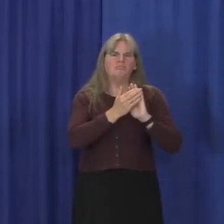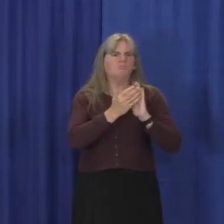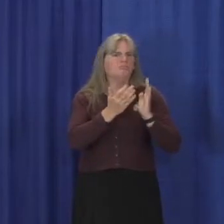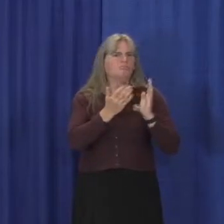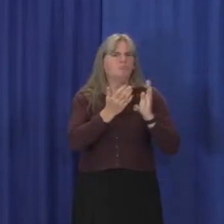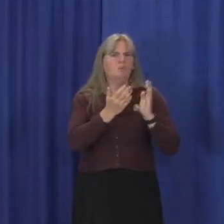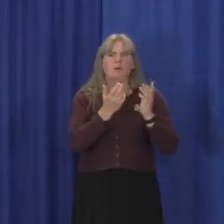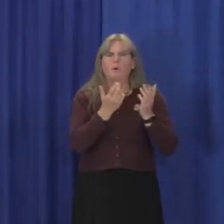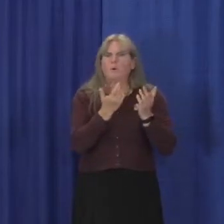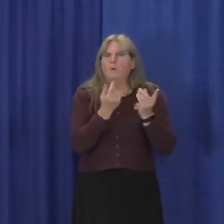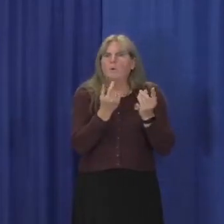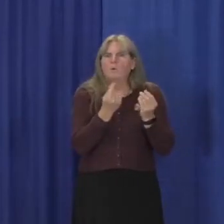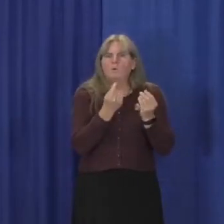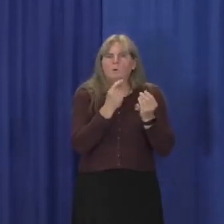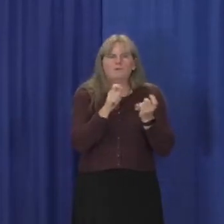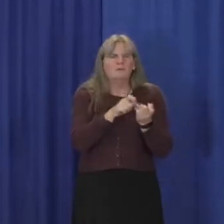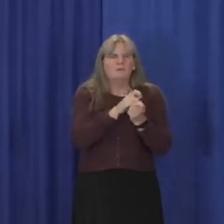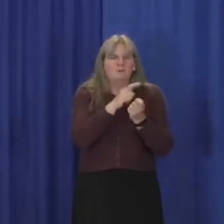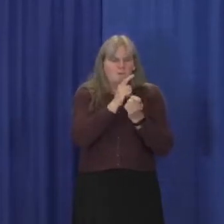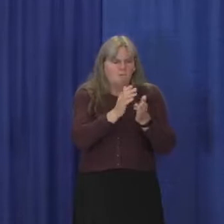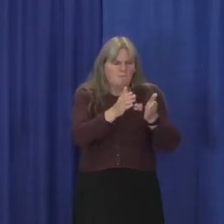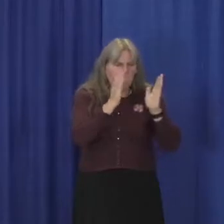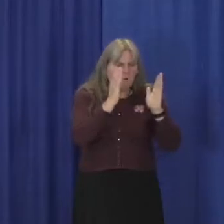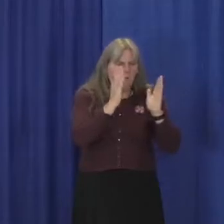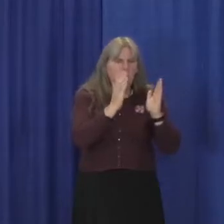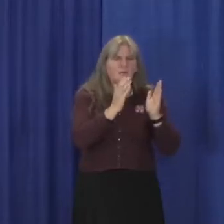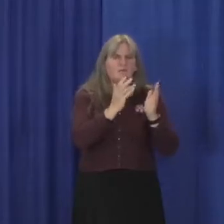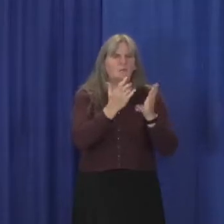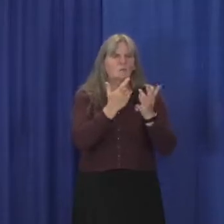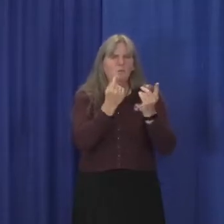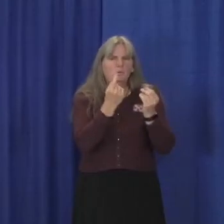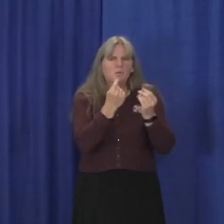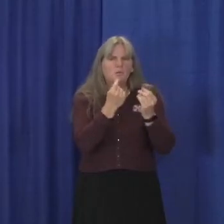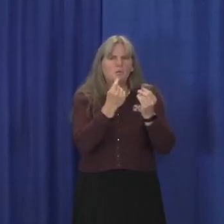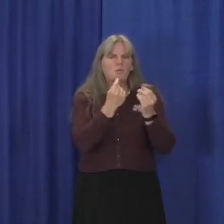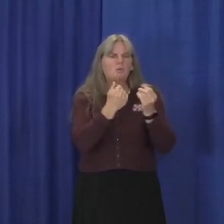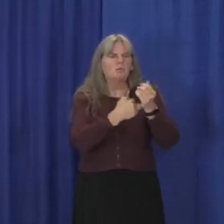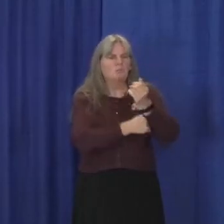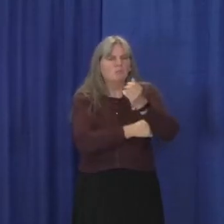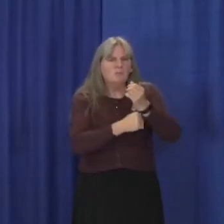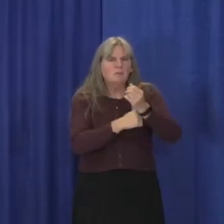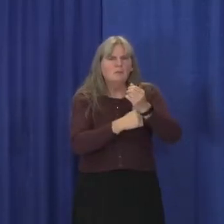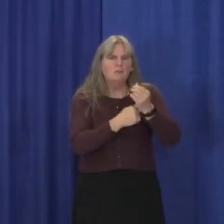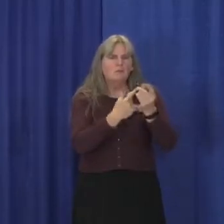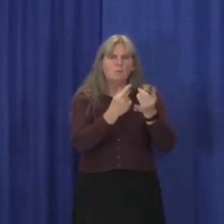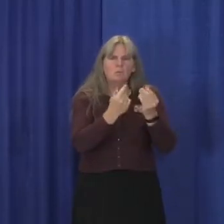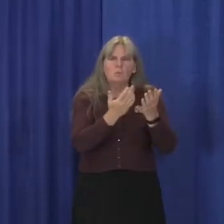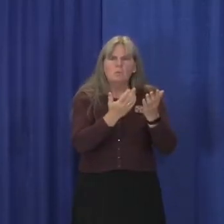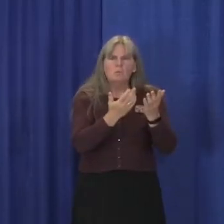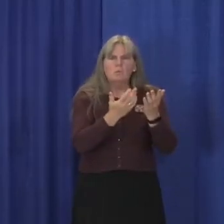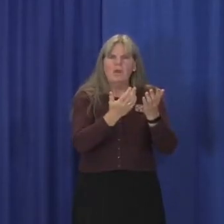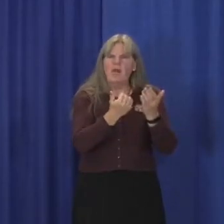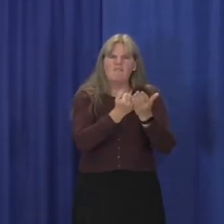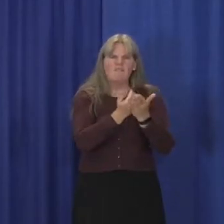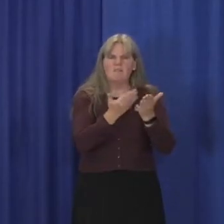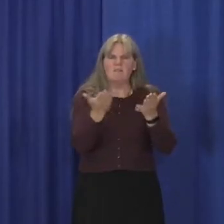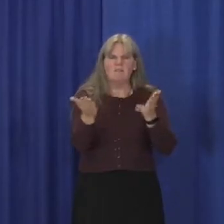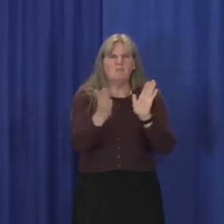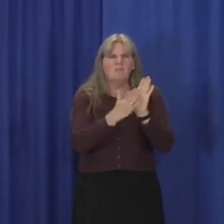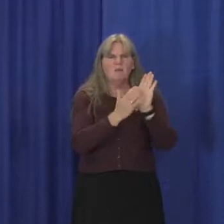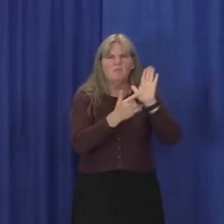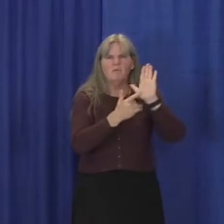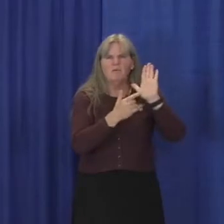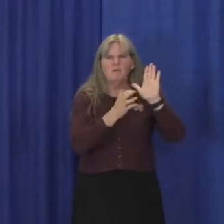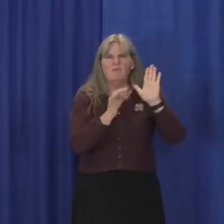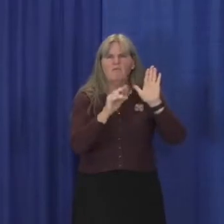how we're targeting, what measures we're taking therein. The pillars lay the foundation for our government to